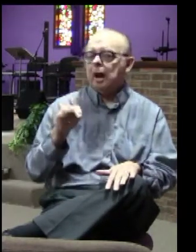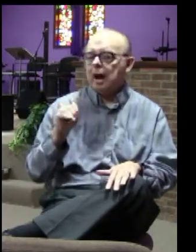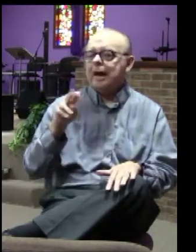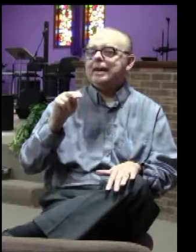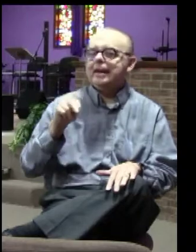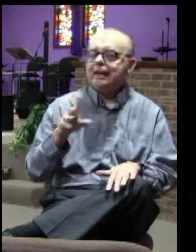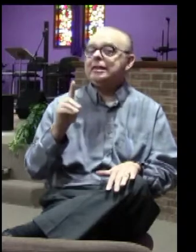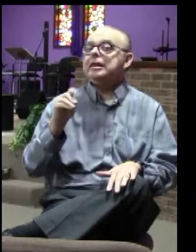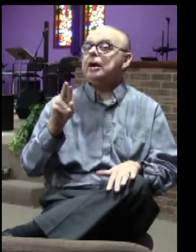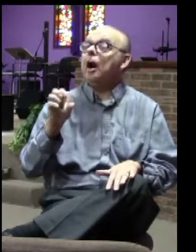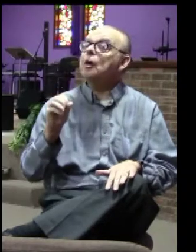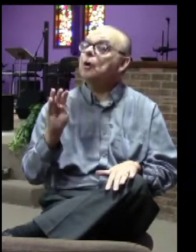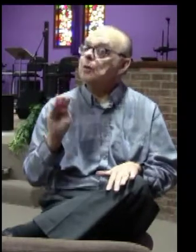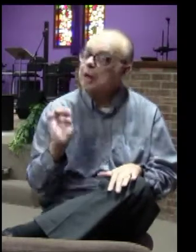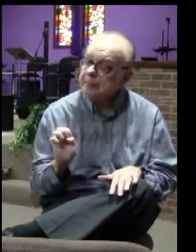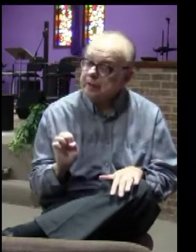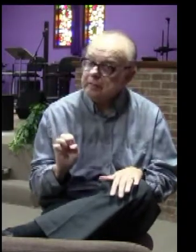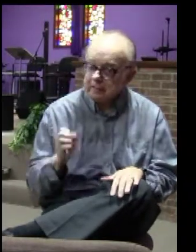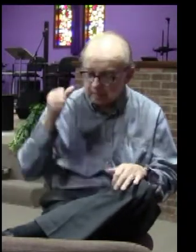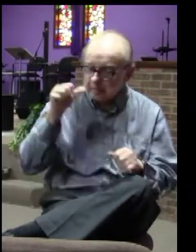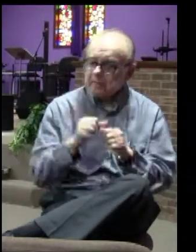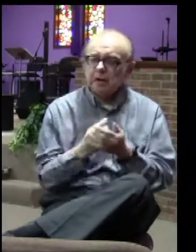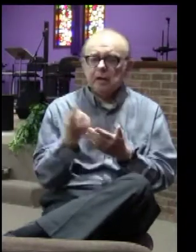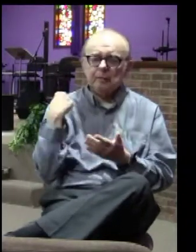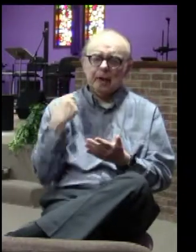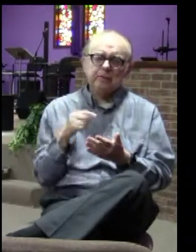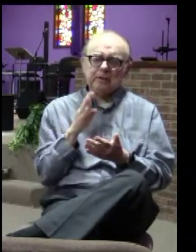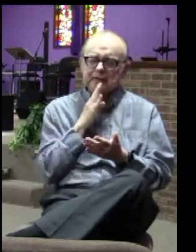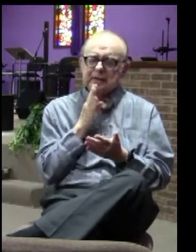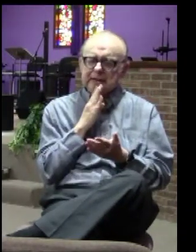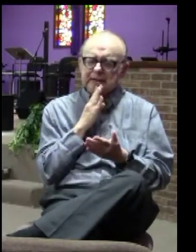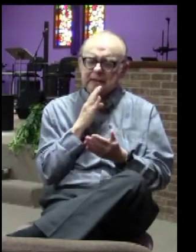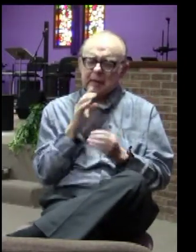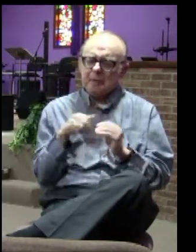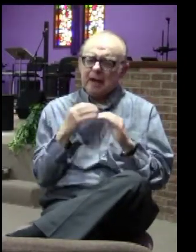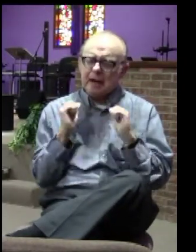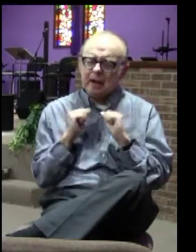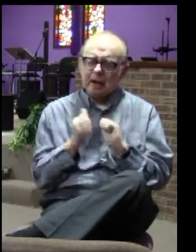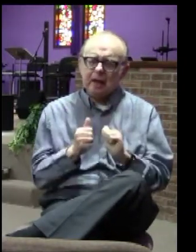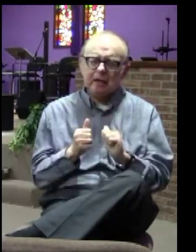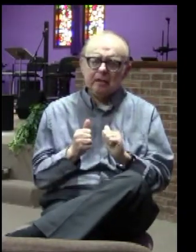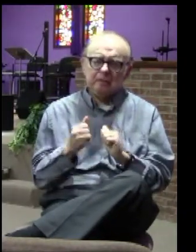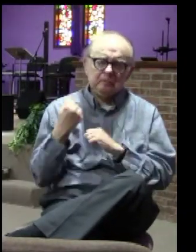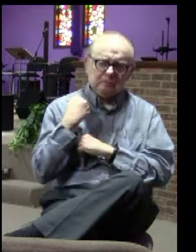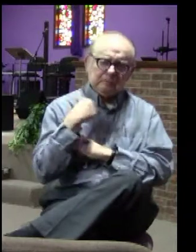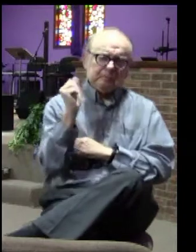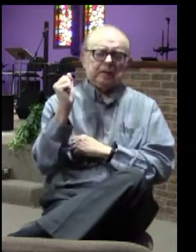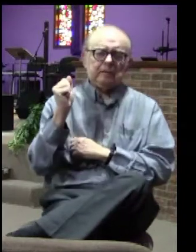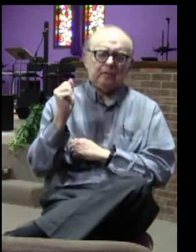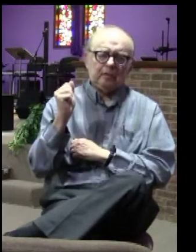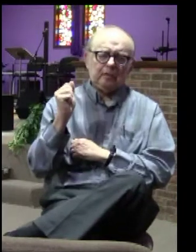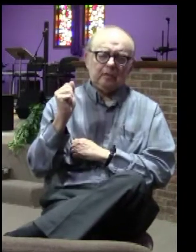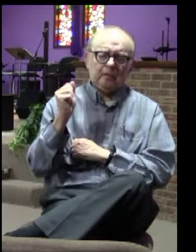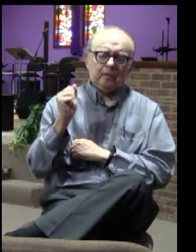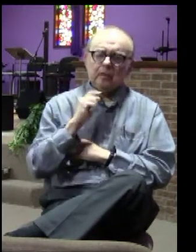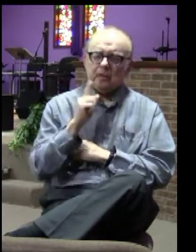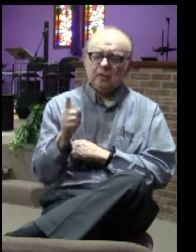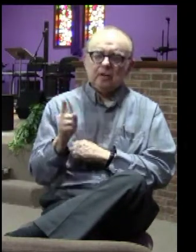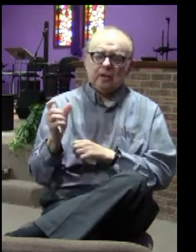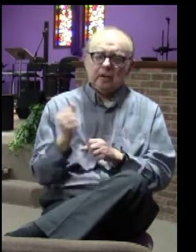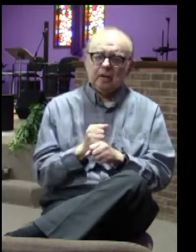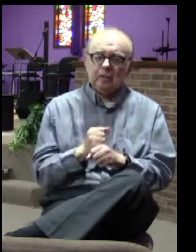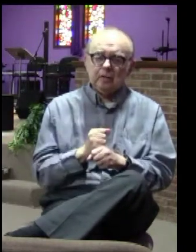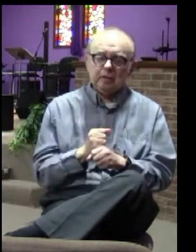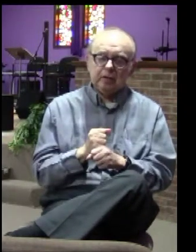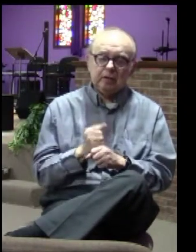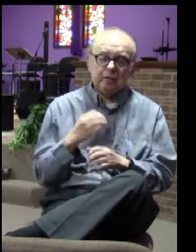And so, if you remember last week, we were talking about how disobedience can actually get us into a